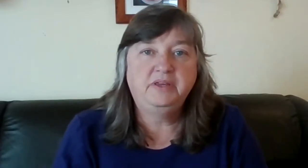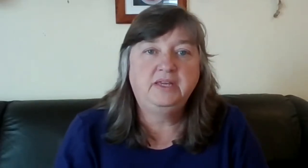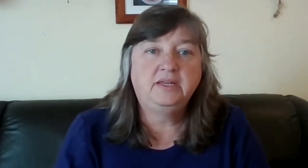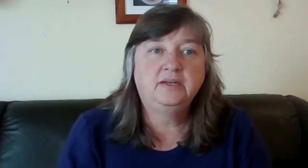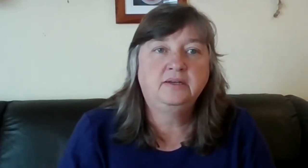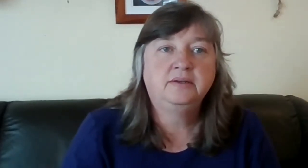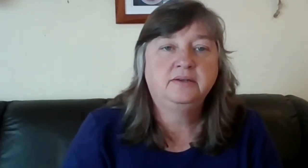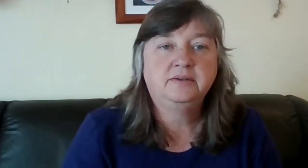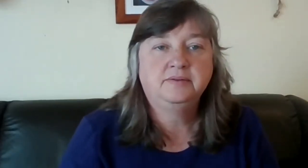Bean,